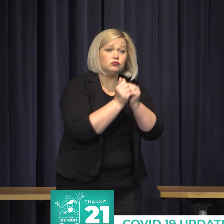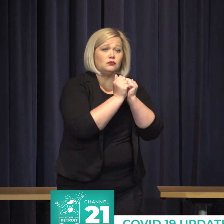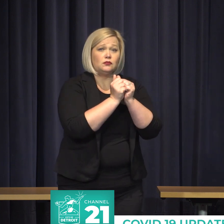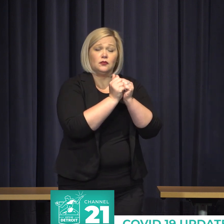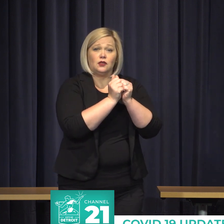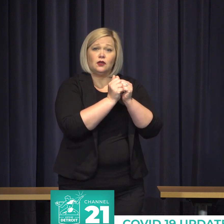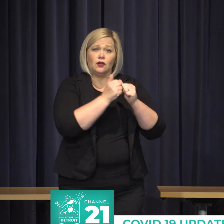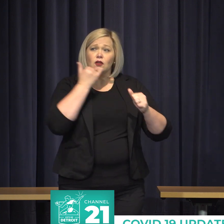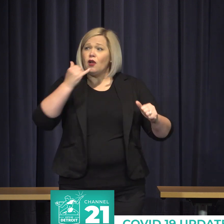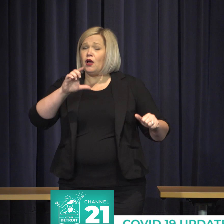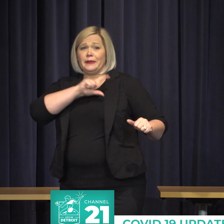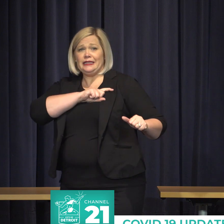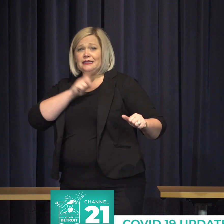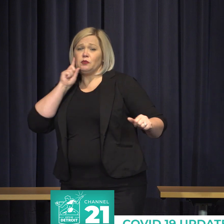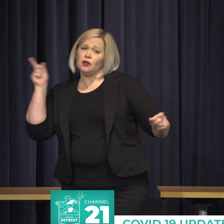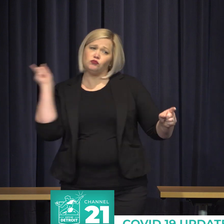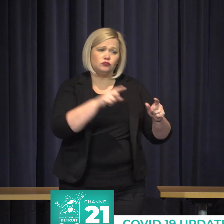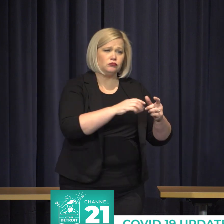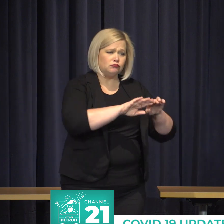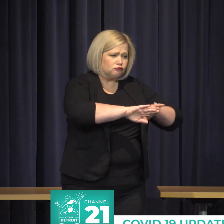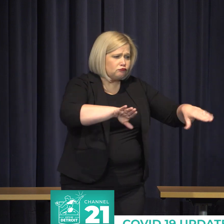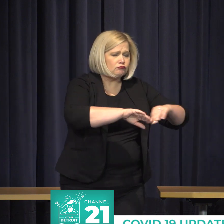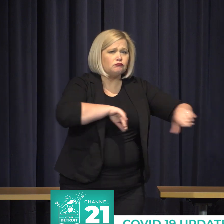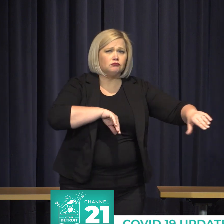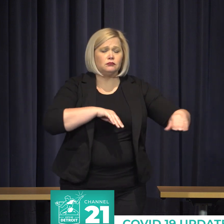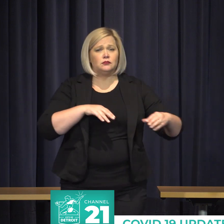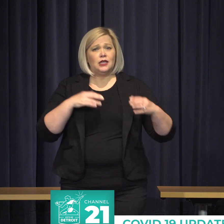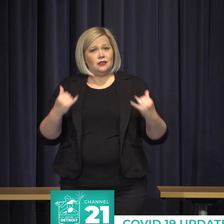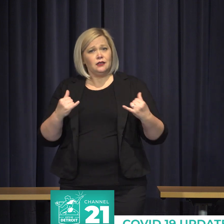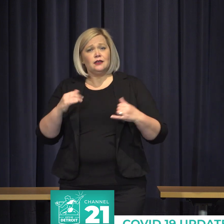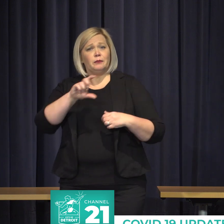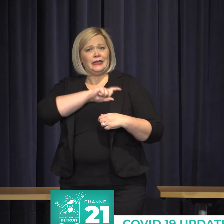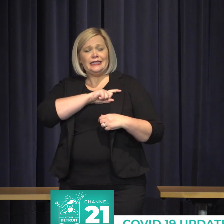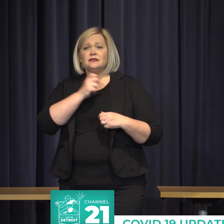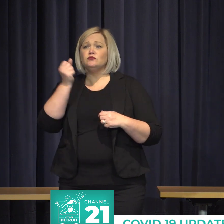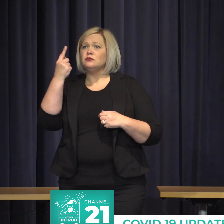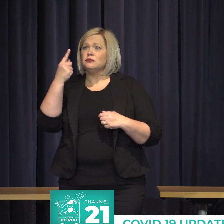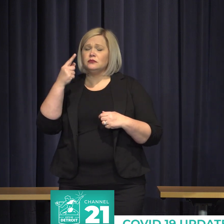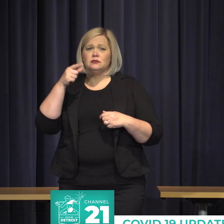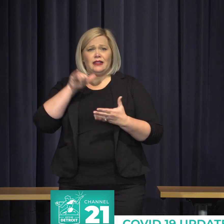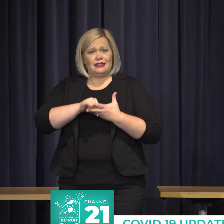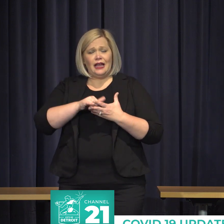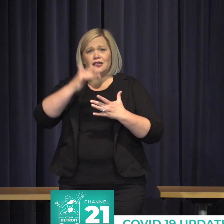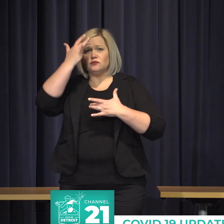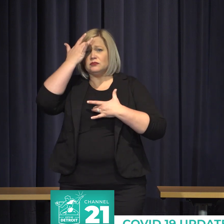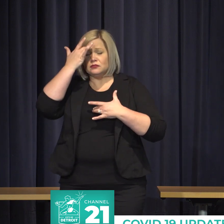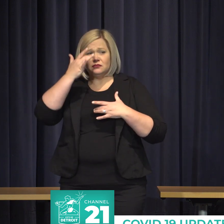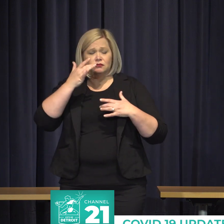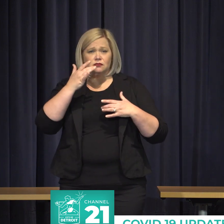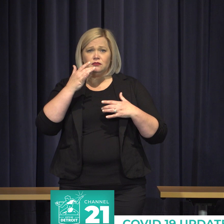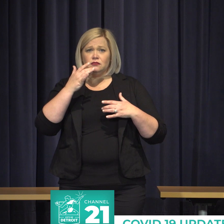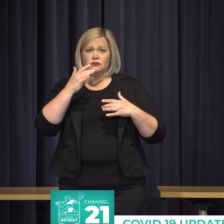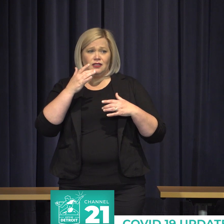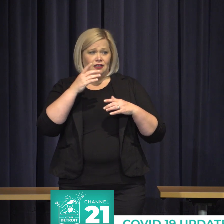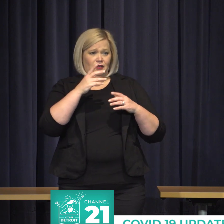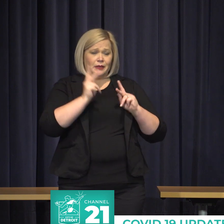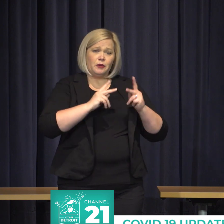We will break them up. At this point, every police officer understands how deadly the groups